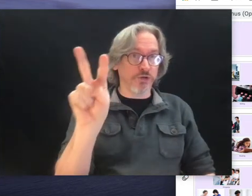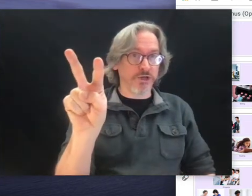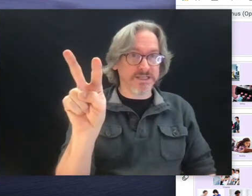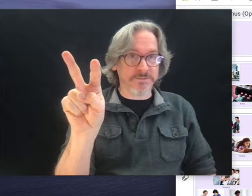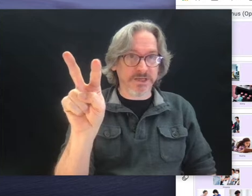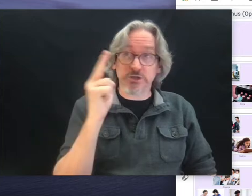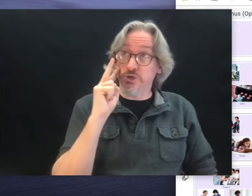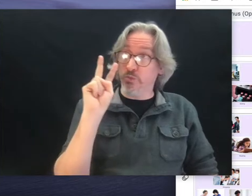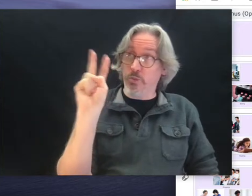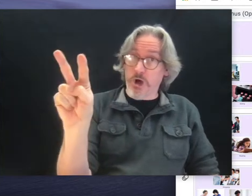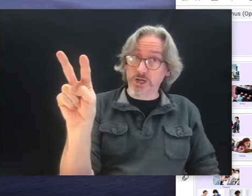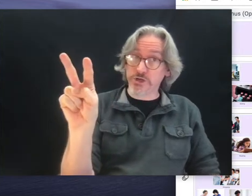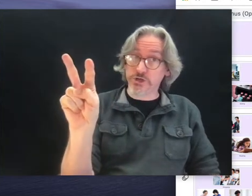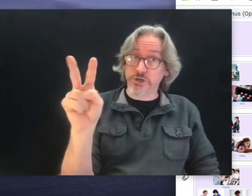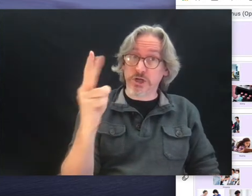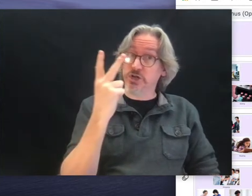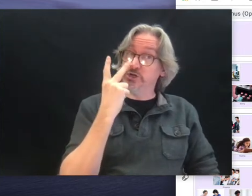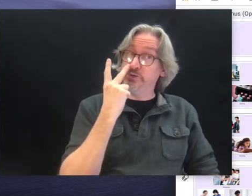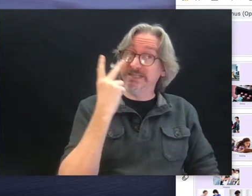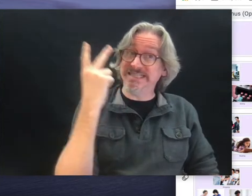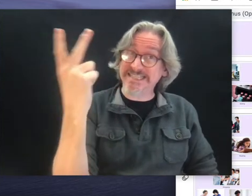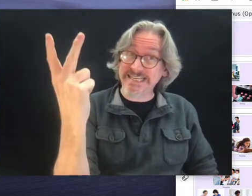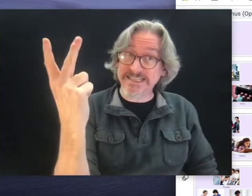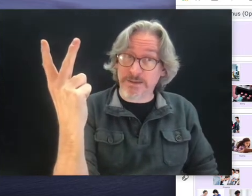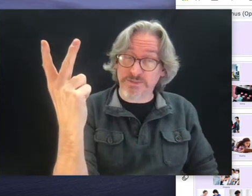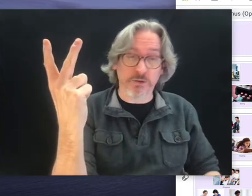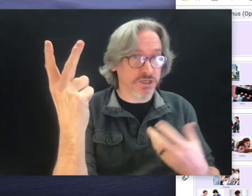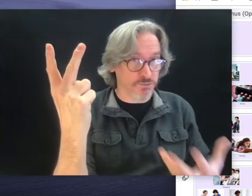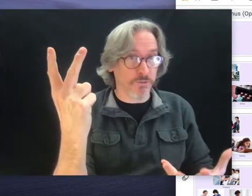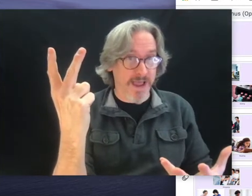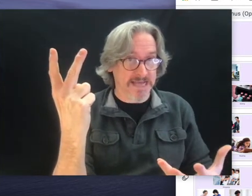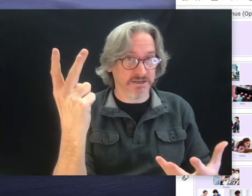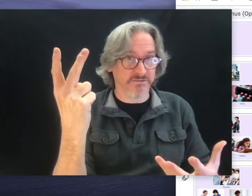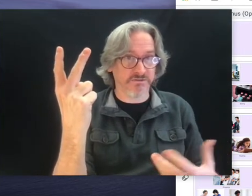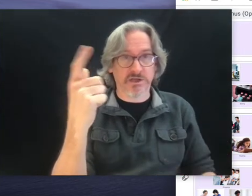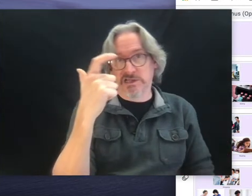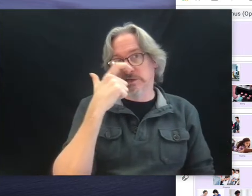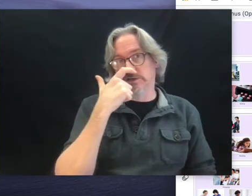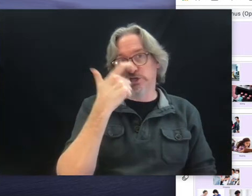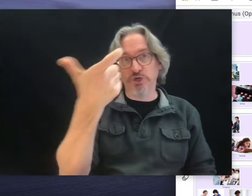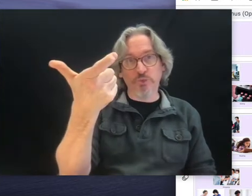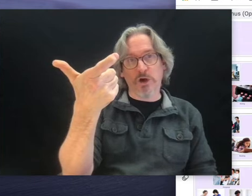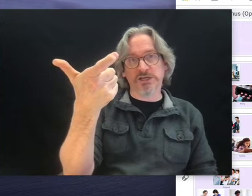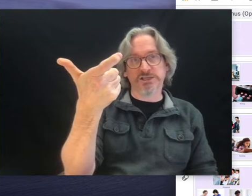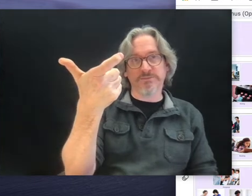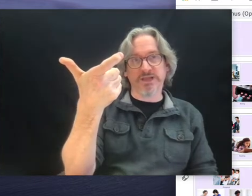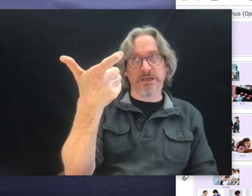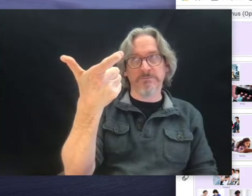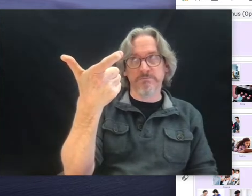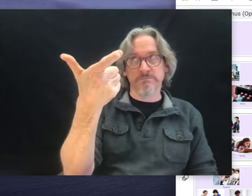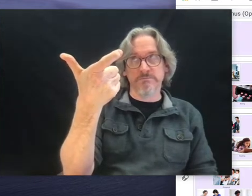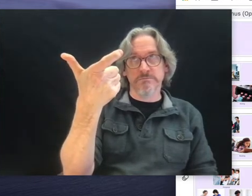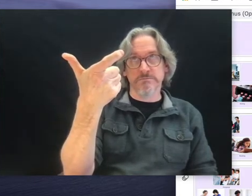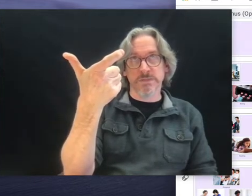To look at something, to watch, to see something, which is more passive, to watch